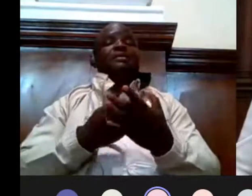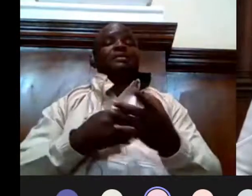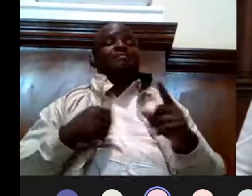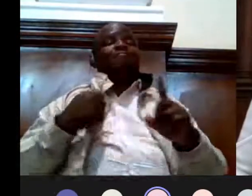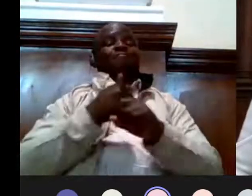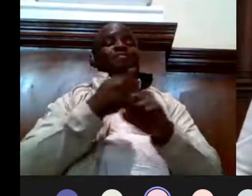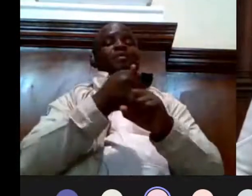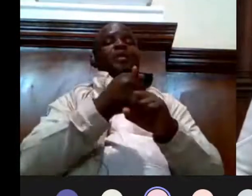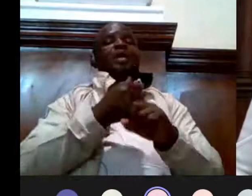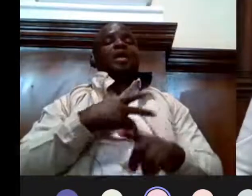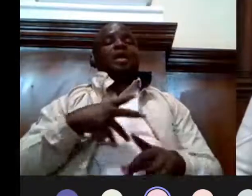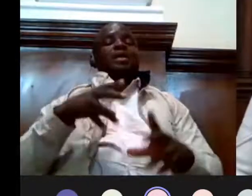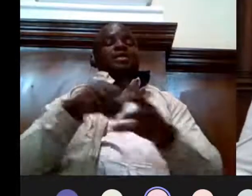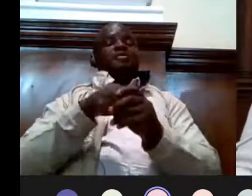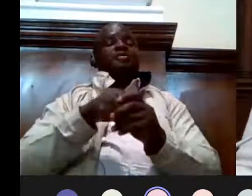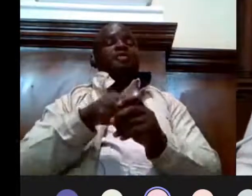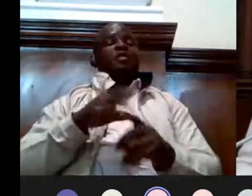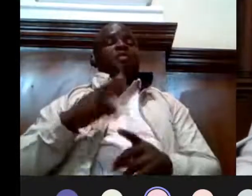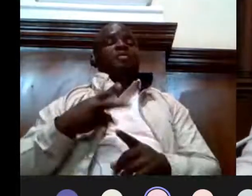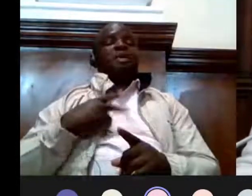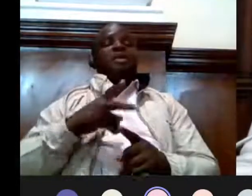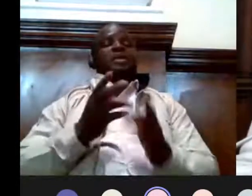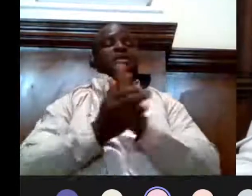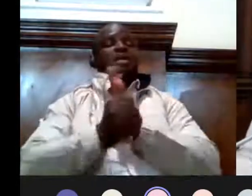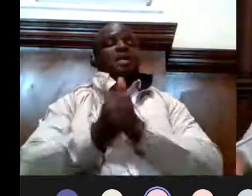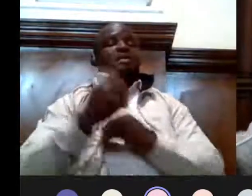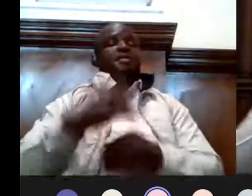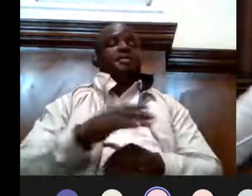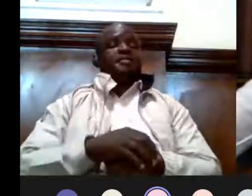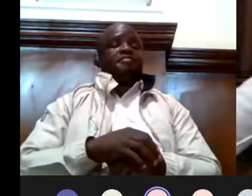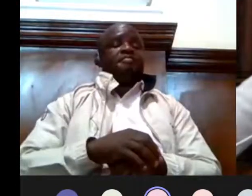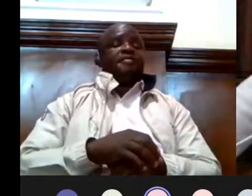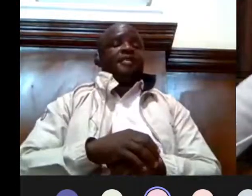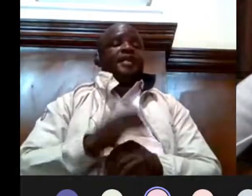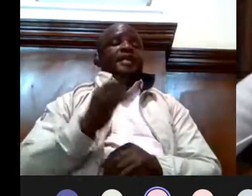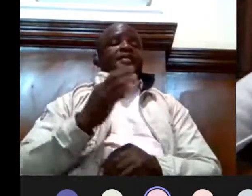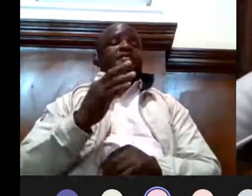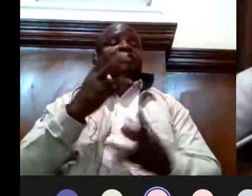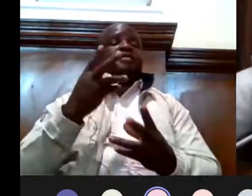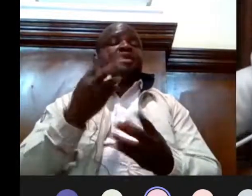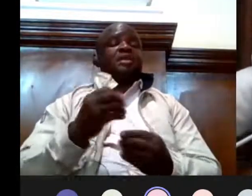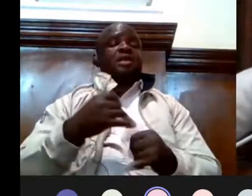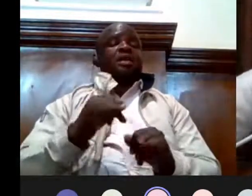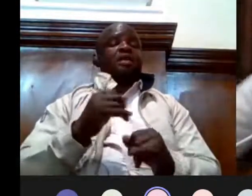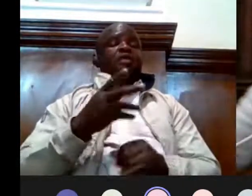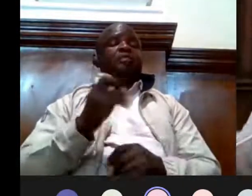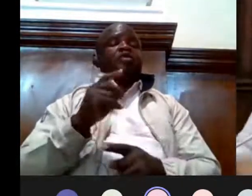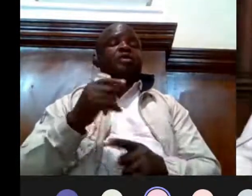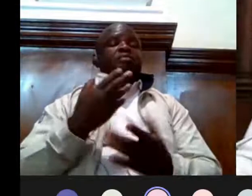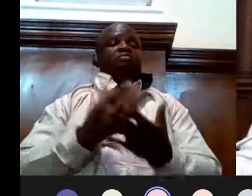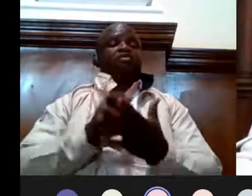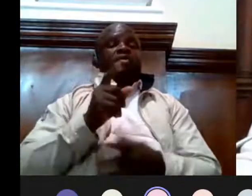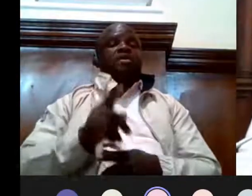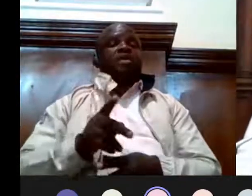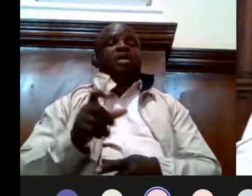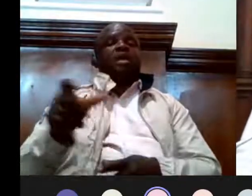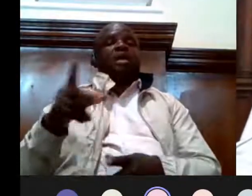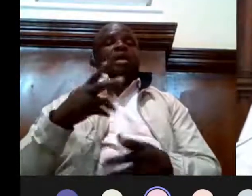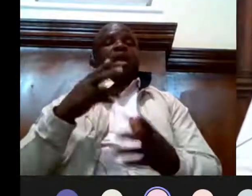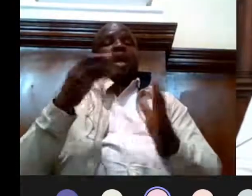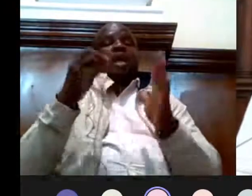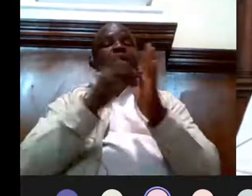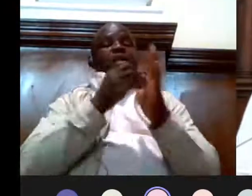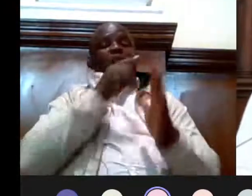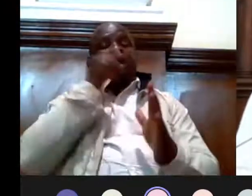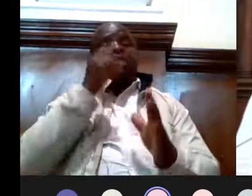many fists. And if there was still an opportunity to place her name in the book